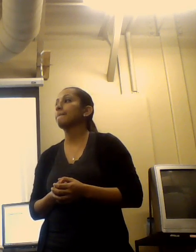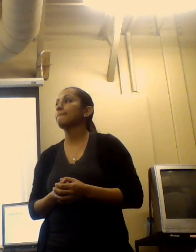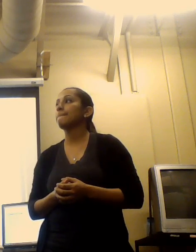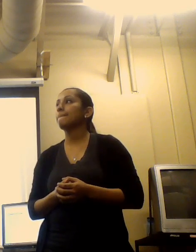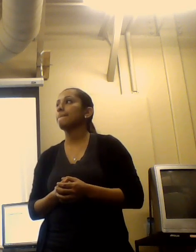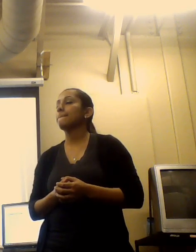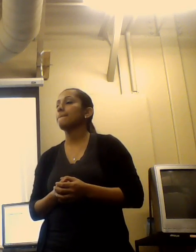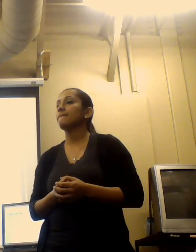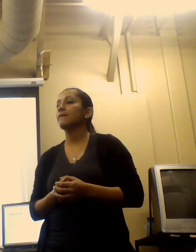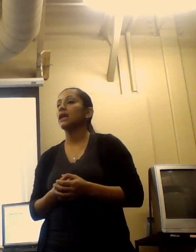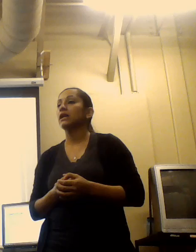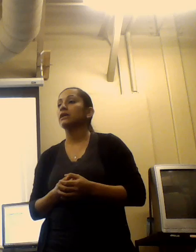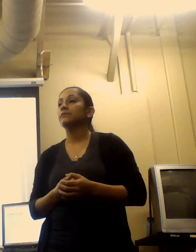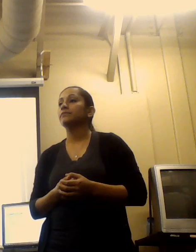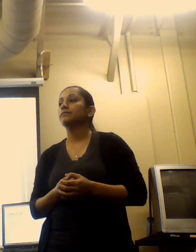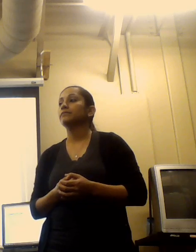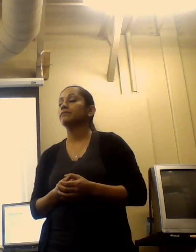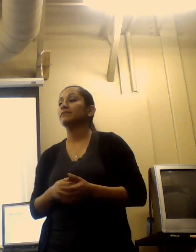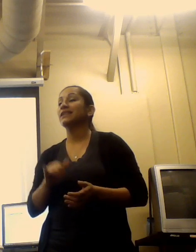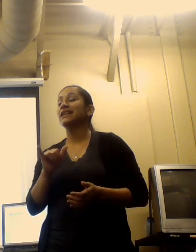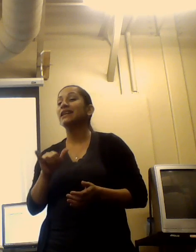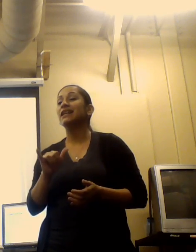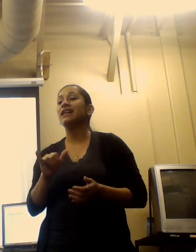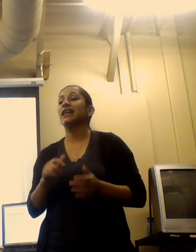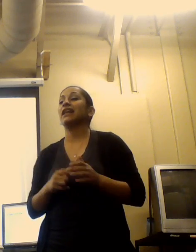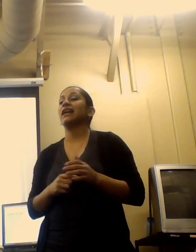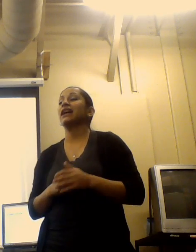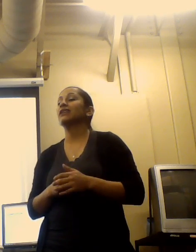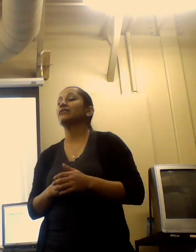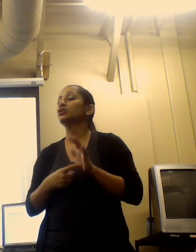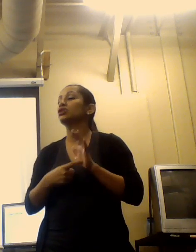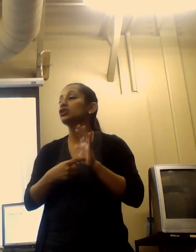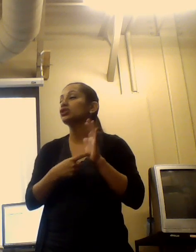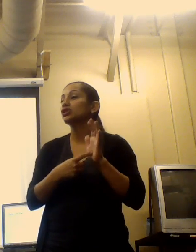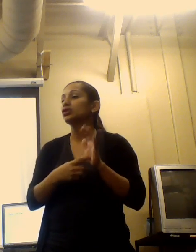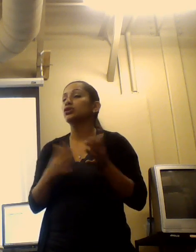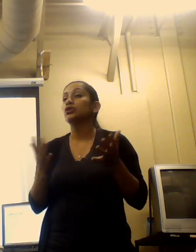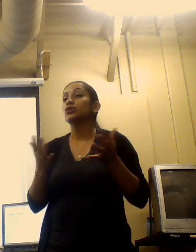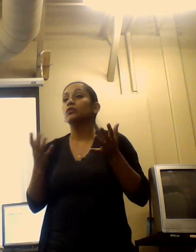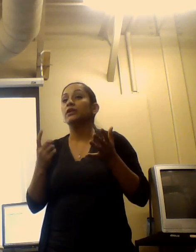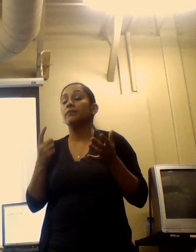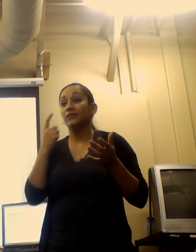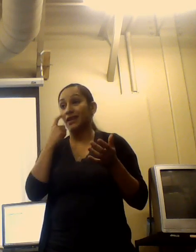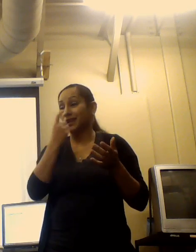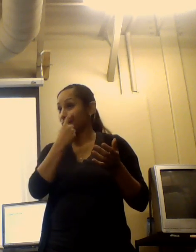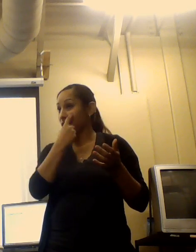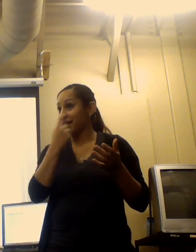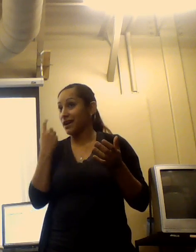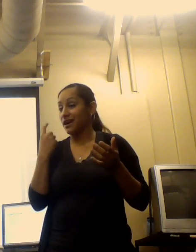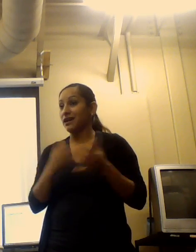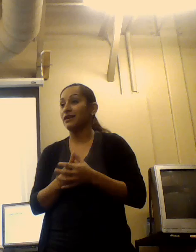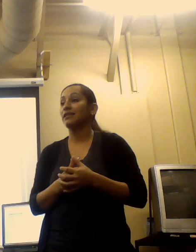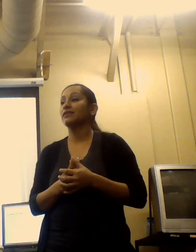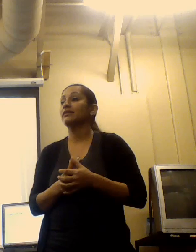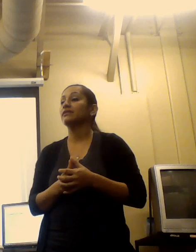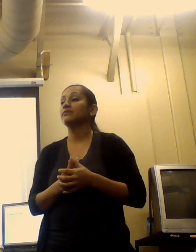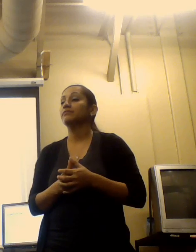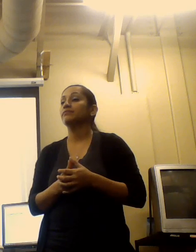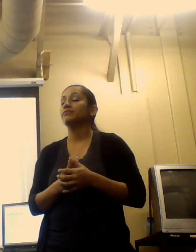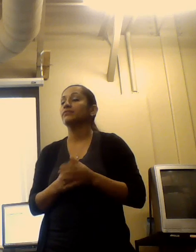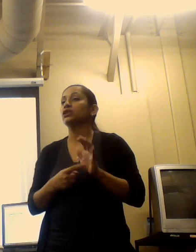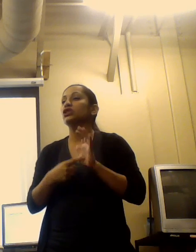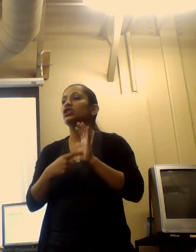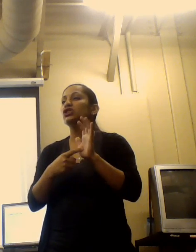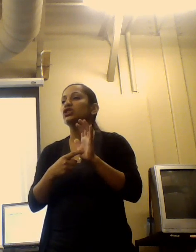actually watch where your eye goes in an image, and your eye, you know, your eye tracks onto these